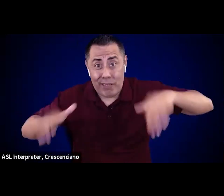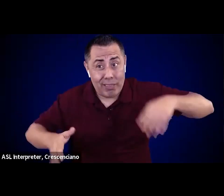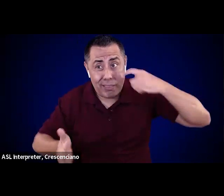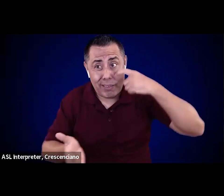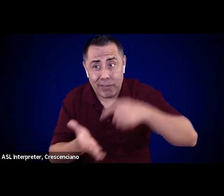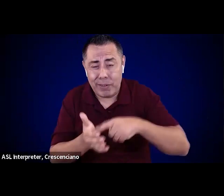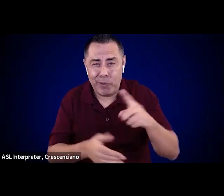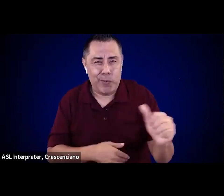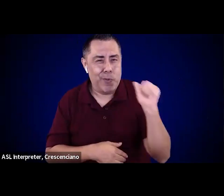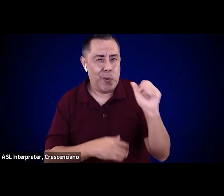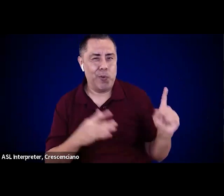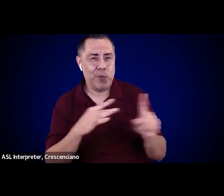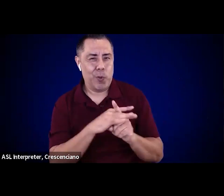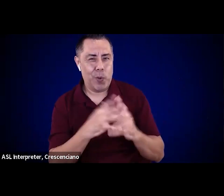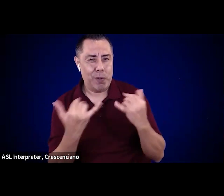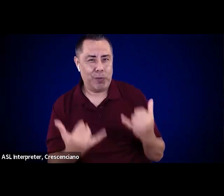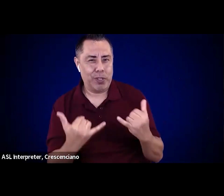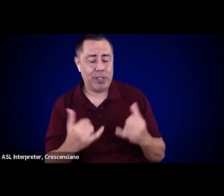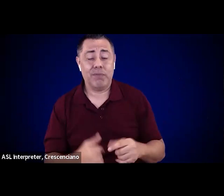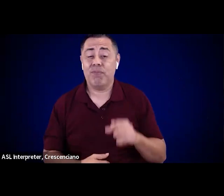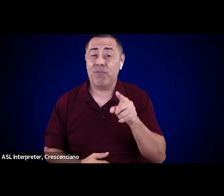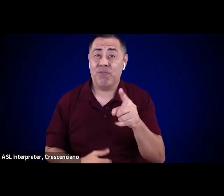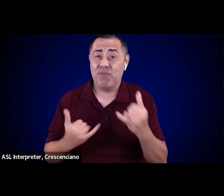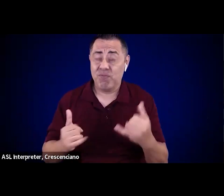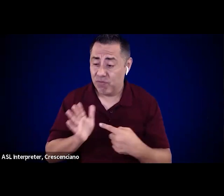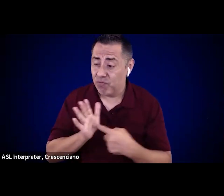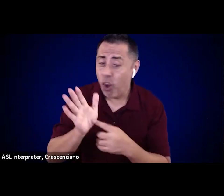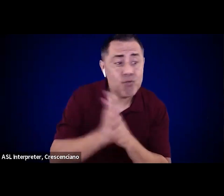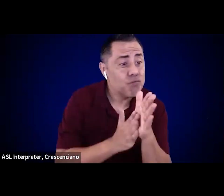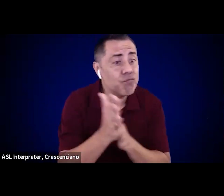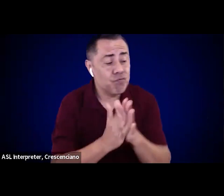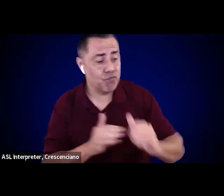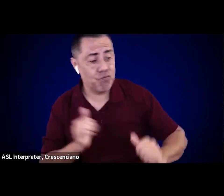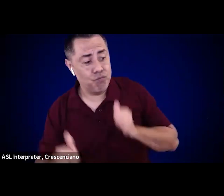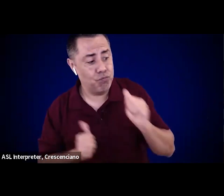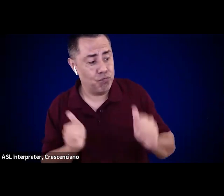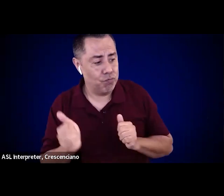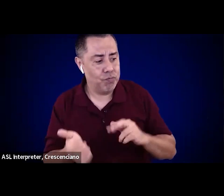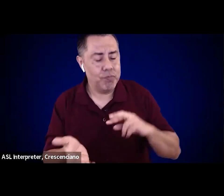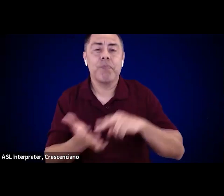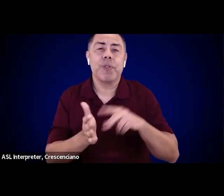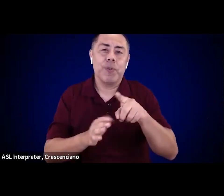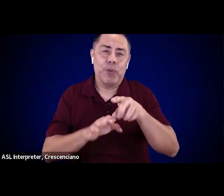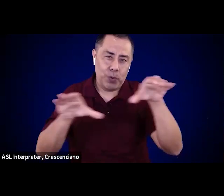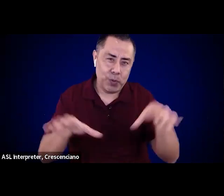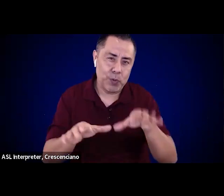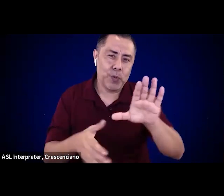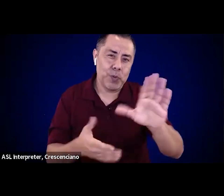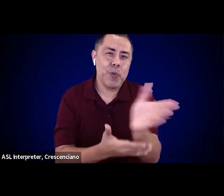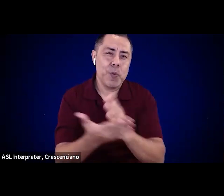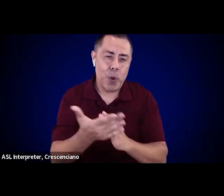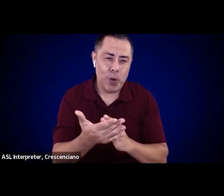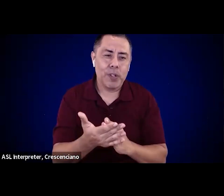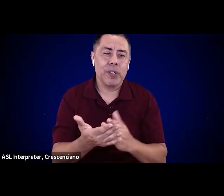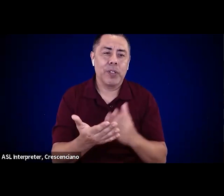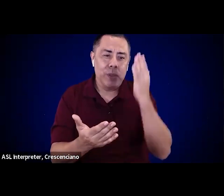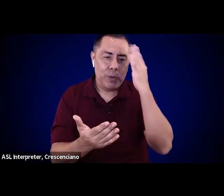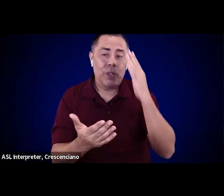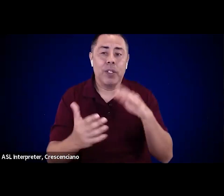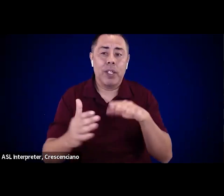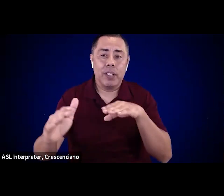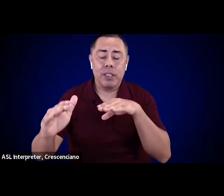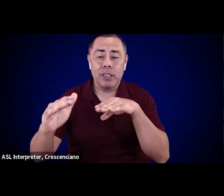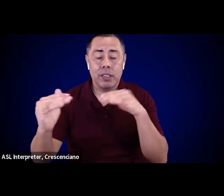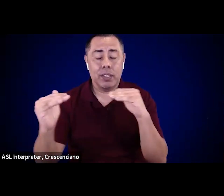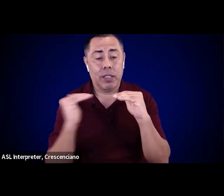dedication, enthusiasm, and commitment that diversity, equity, inclusion, and accessibility are central to